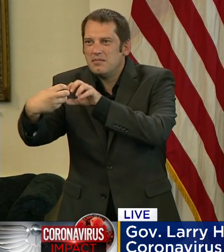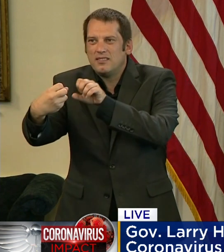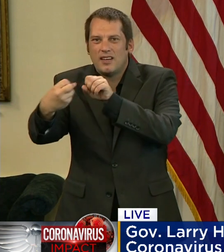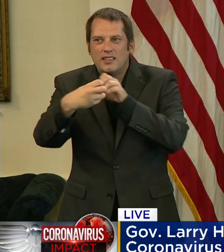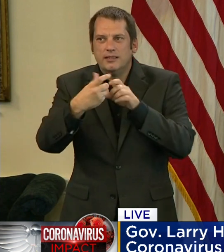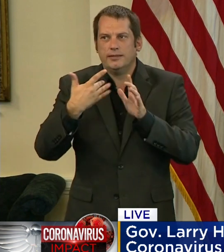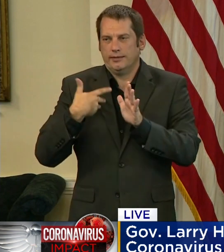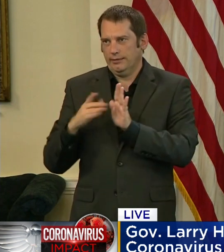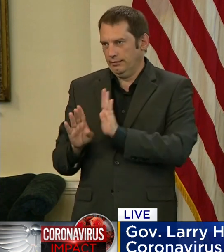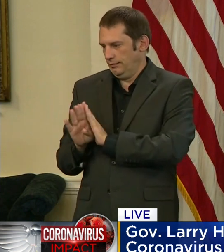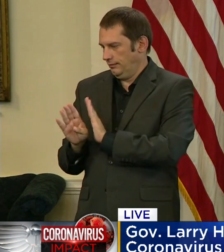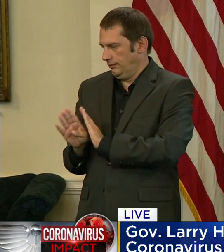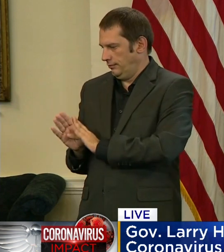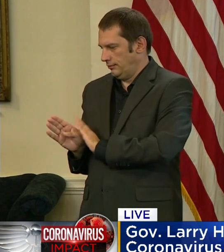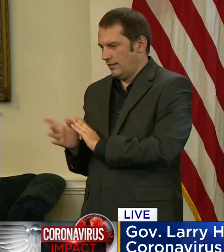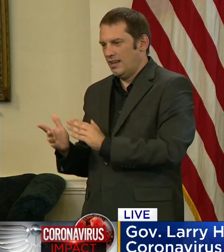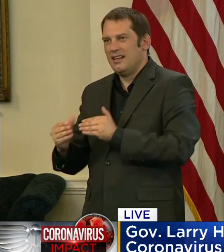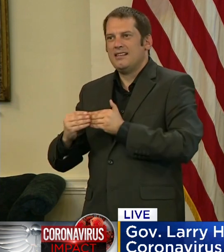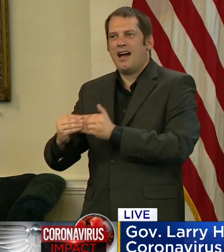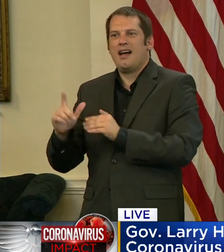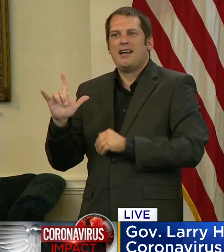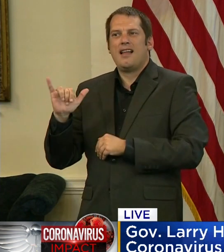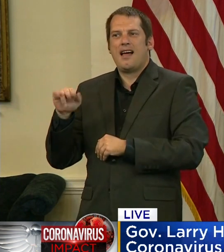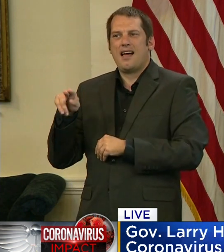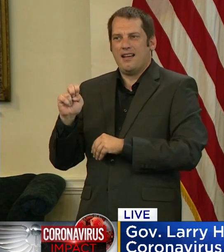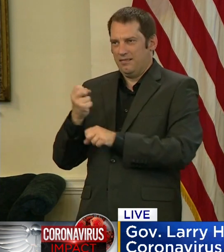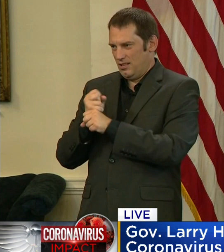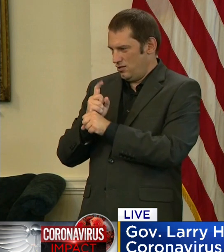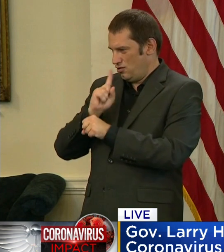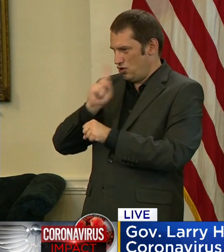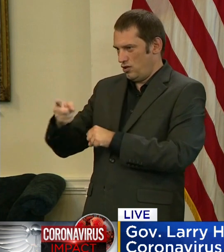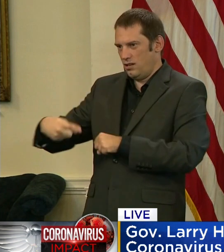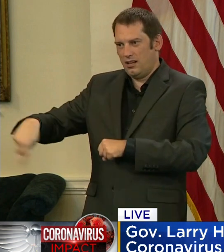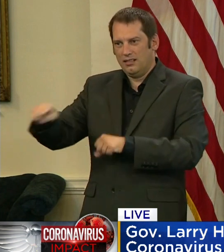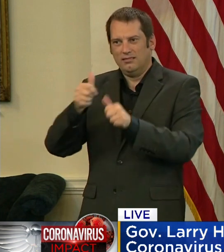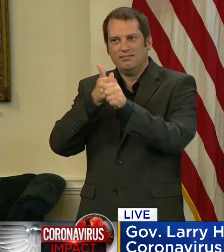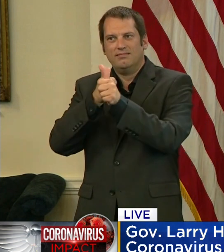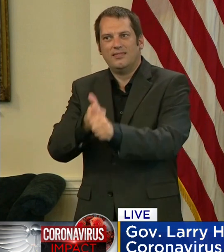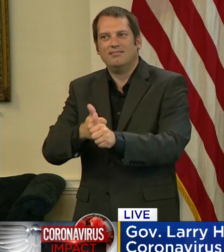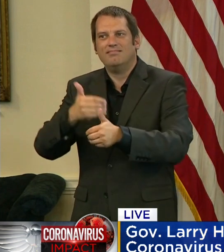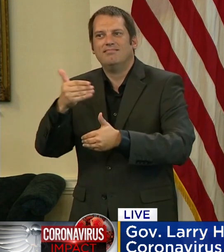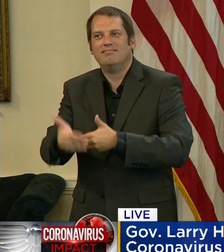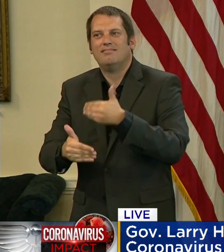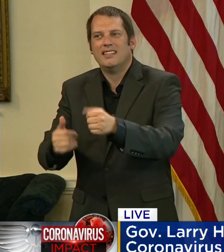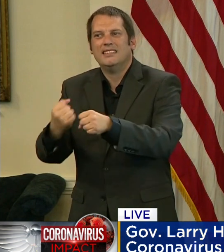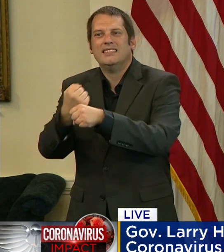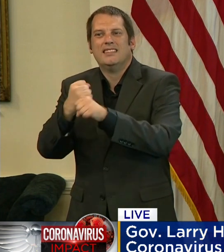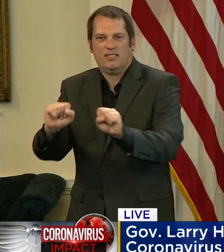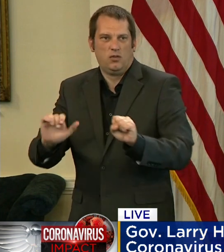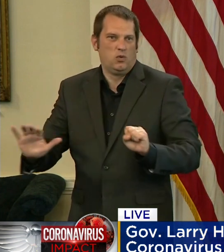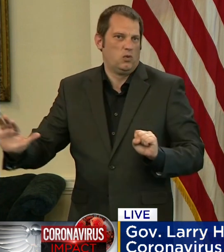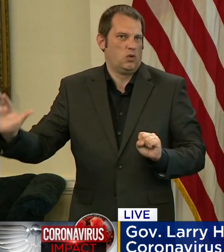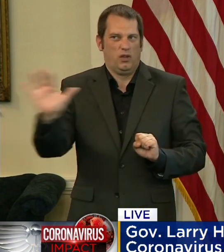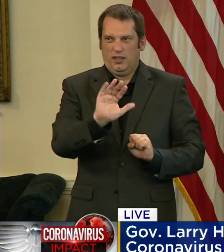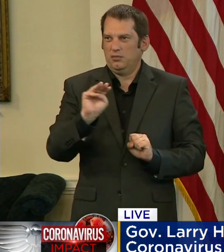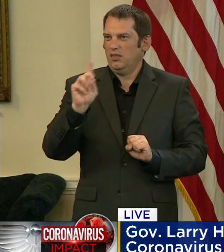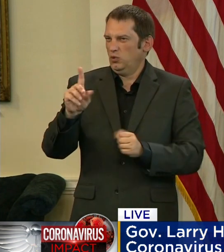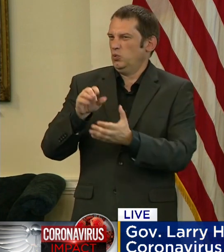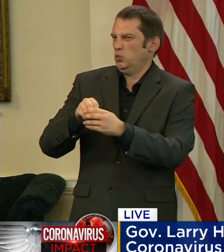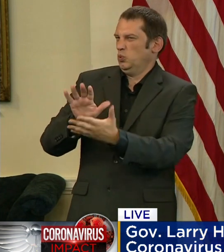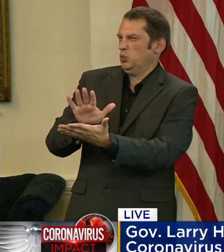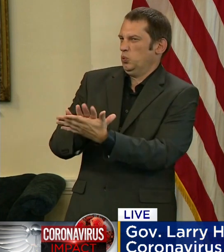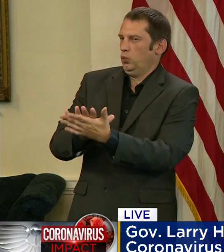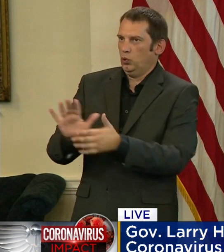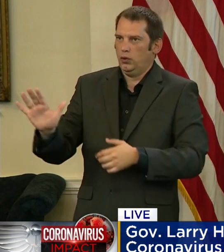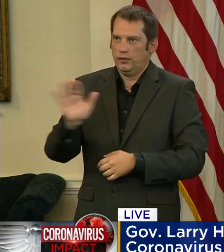detailed, safe, and effective recovery plans for all our Maryland public schools. A few counties have